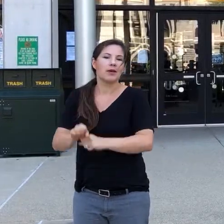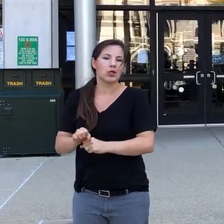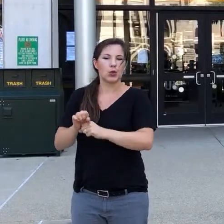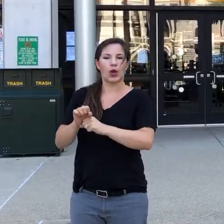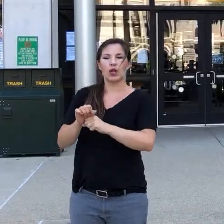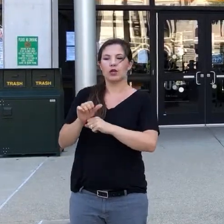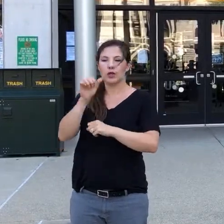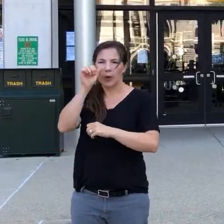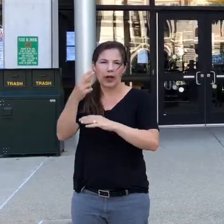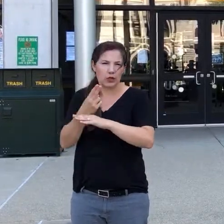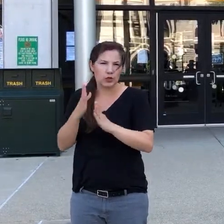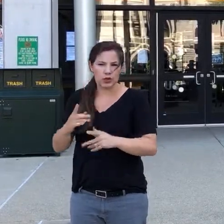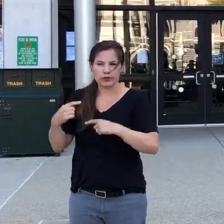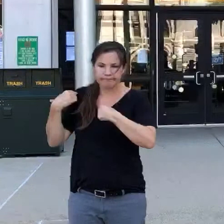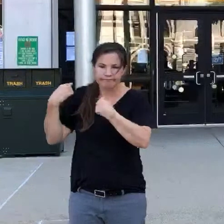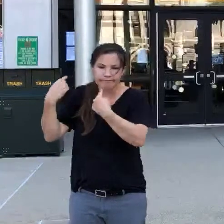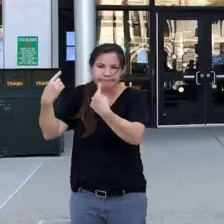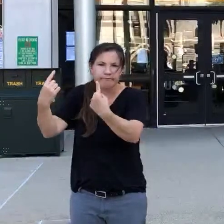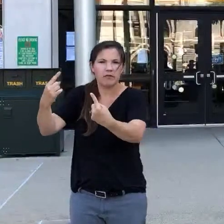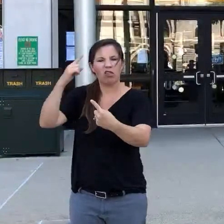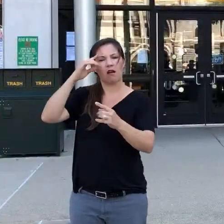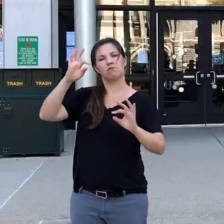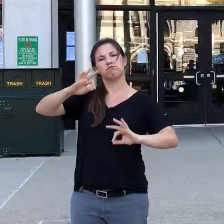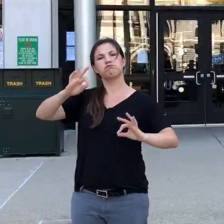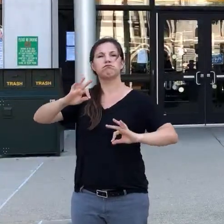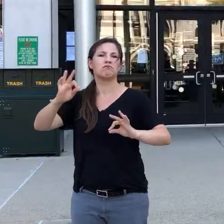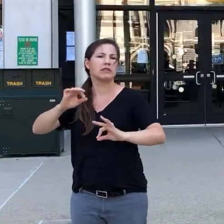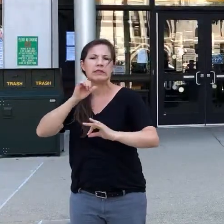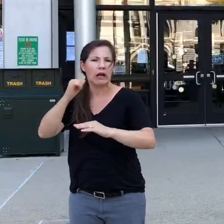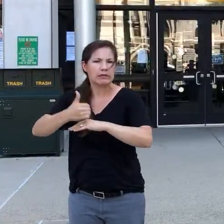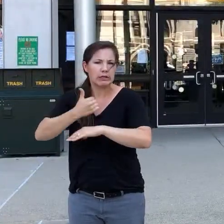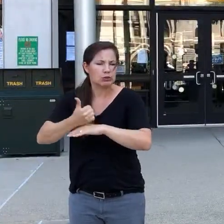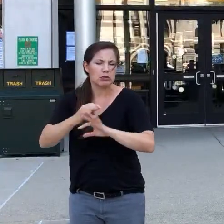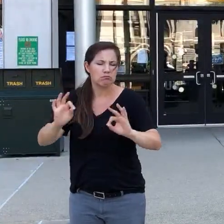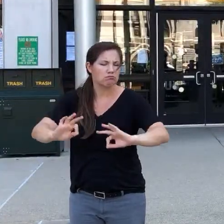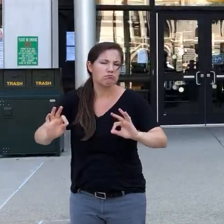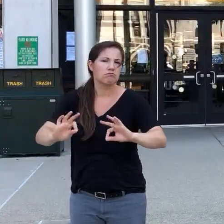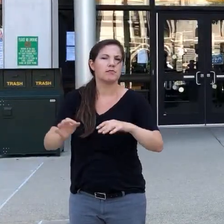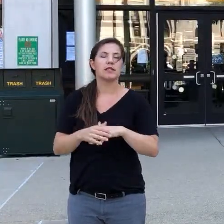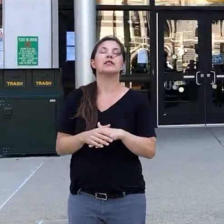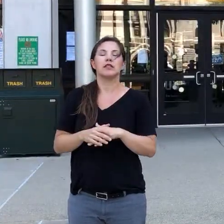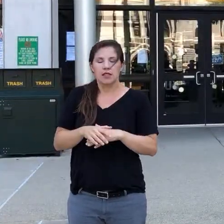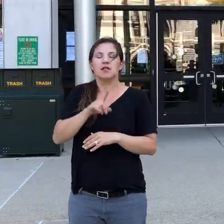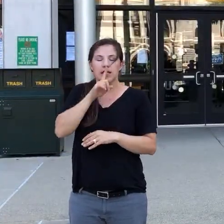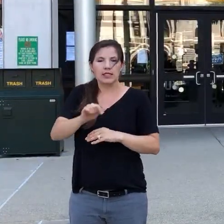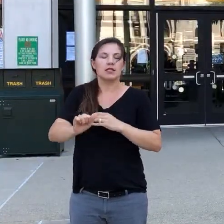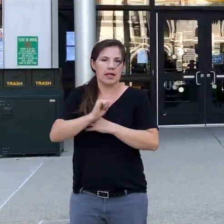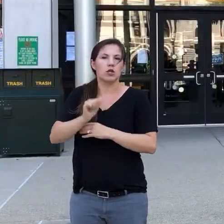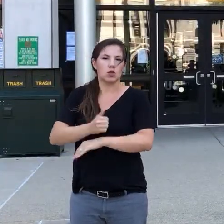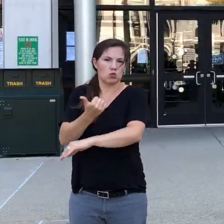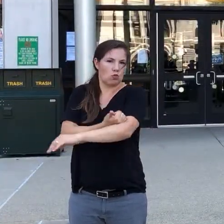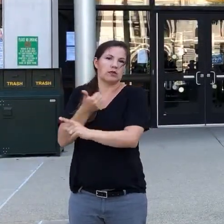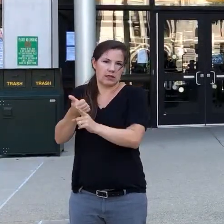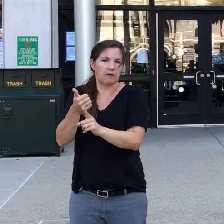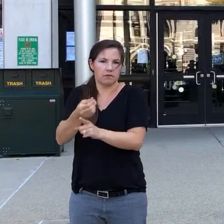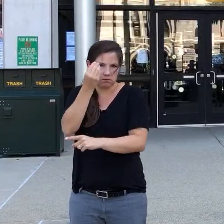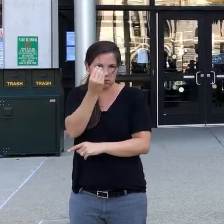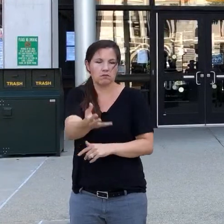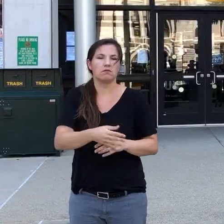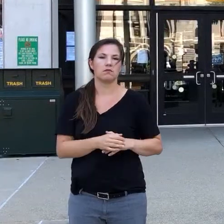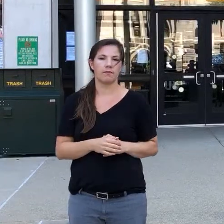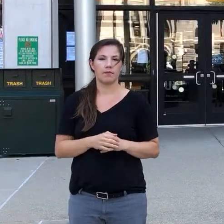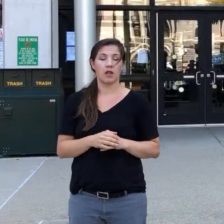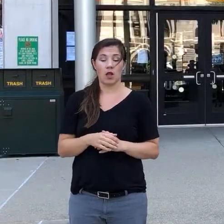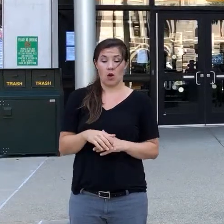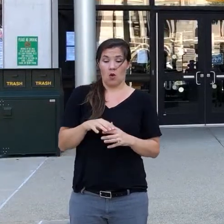long-term cocaine users who don't think that cocaine is a dangerous drug. It is a very dangerous drug on its own. And when it's spiked